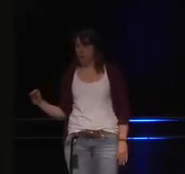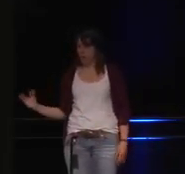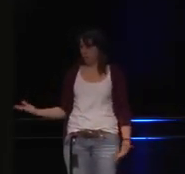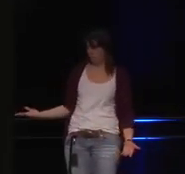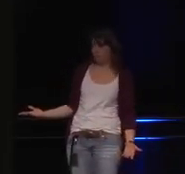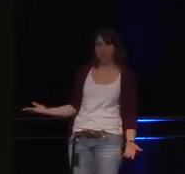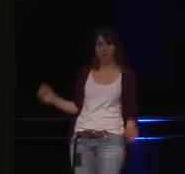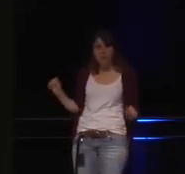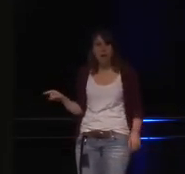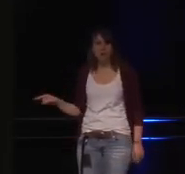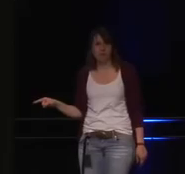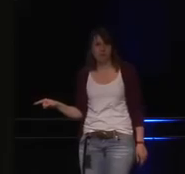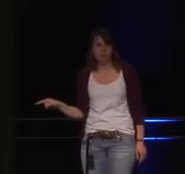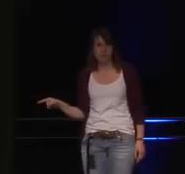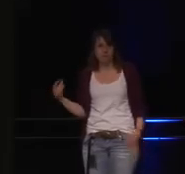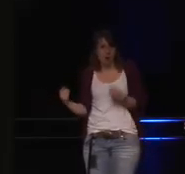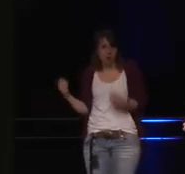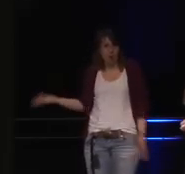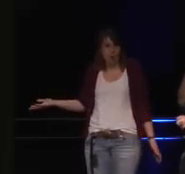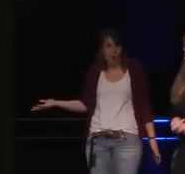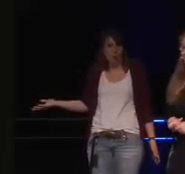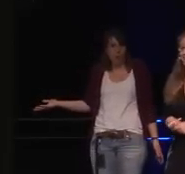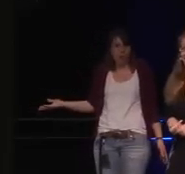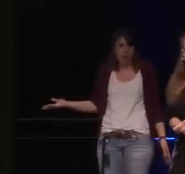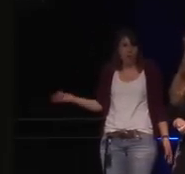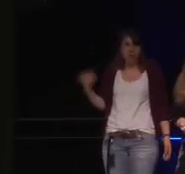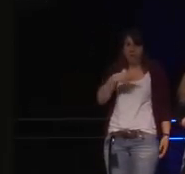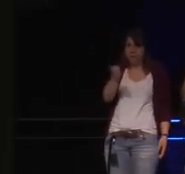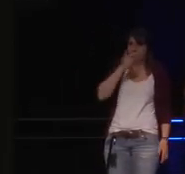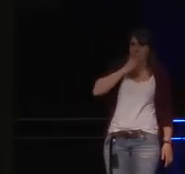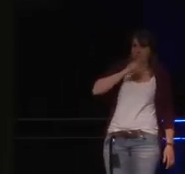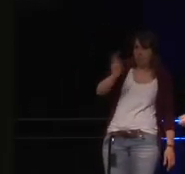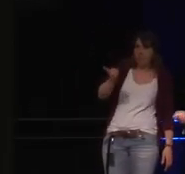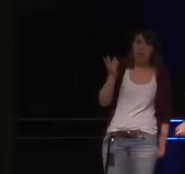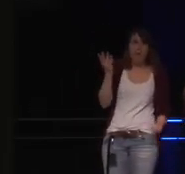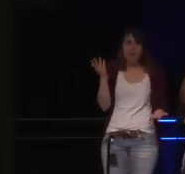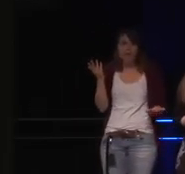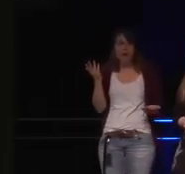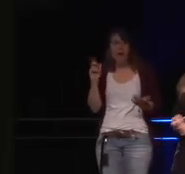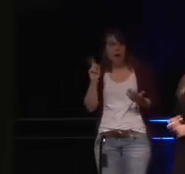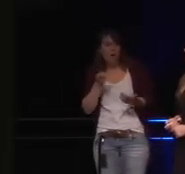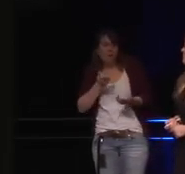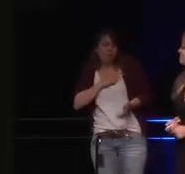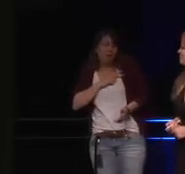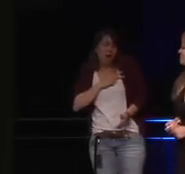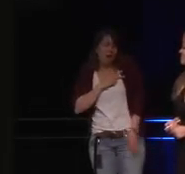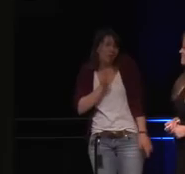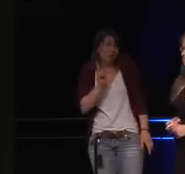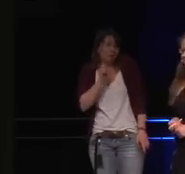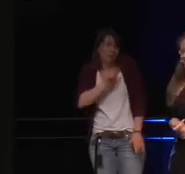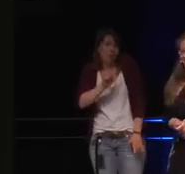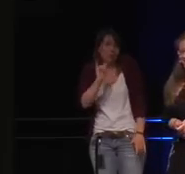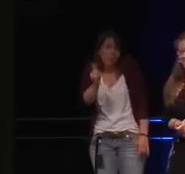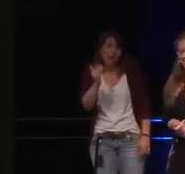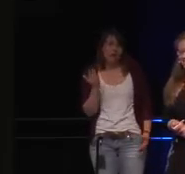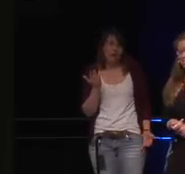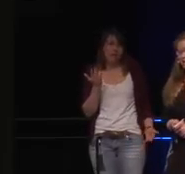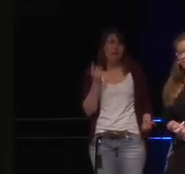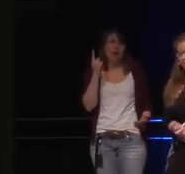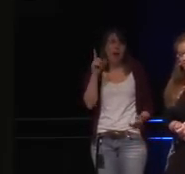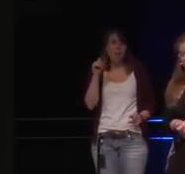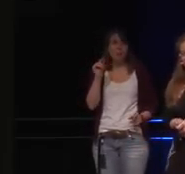And this sounds very funny. But, and it is funny. But it means that